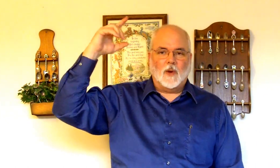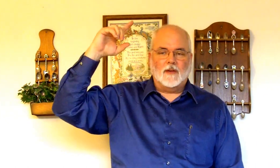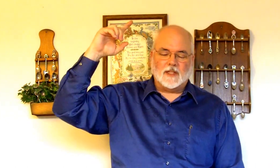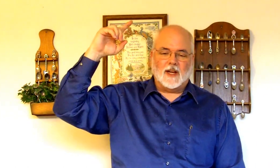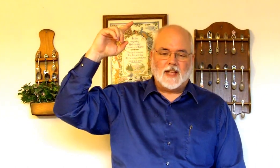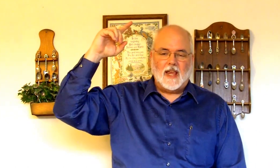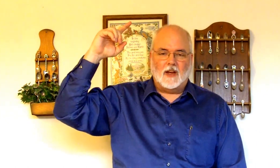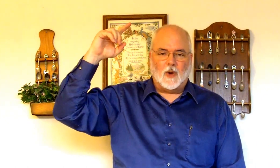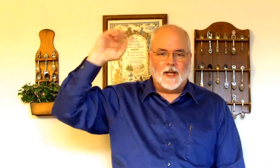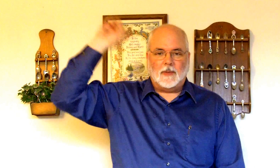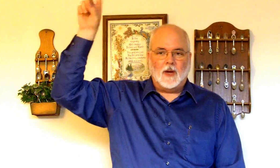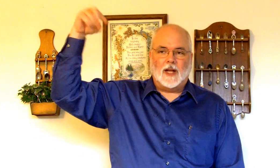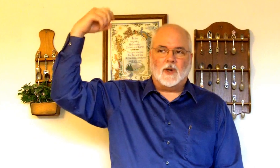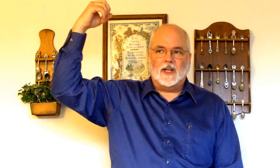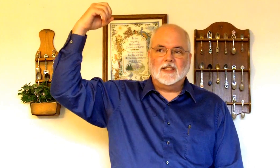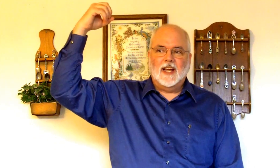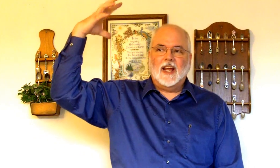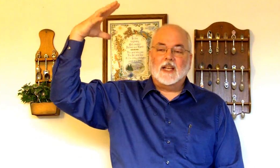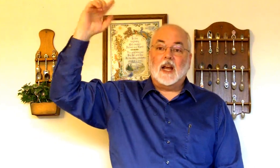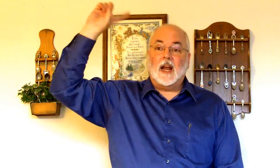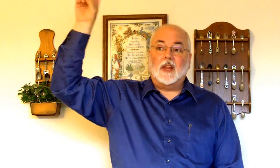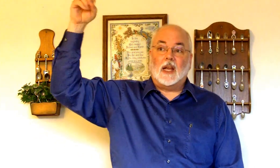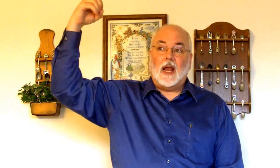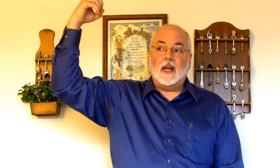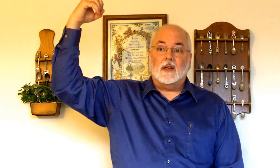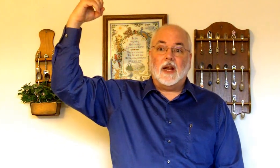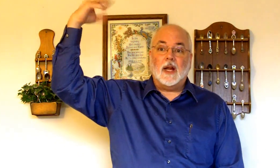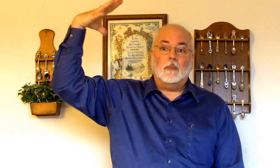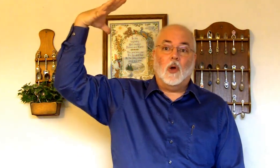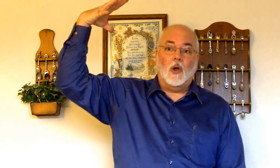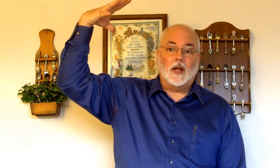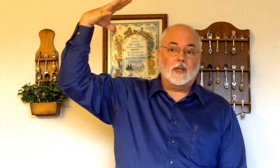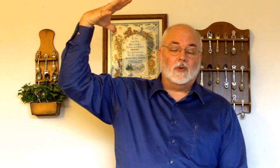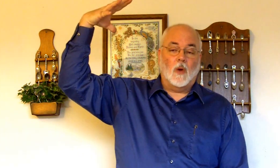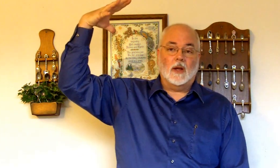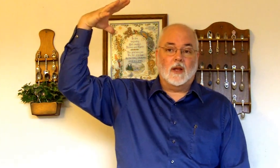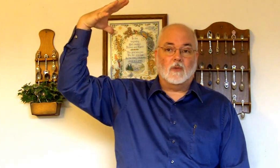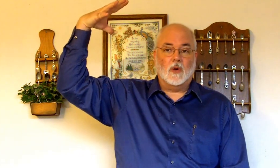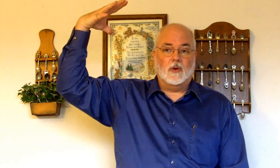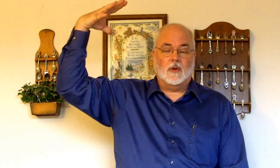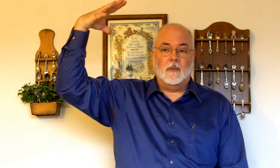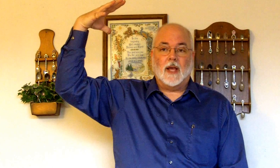of saying grace, but anyway, that's what it is. It's kind of like the light that hit Paul as he was walking down the road to